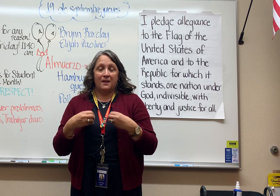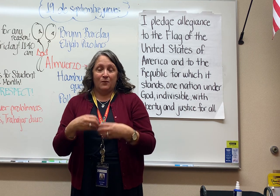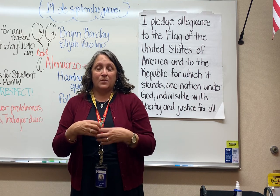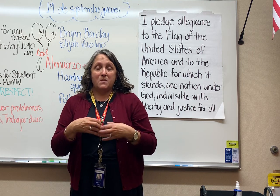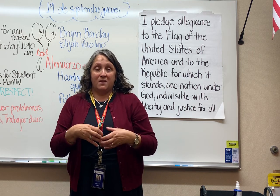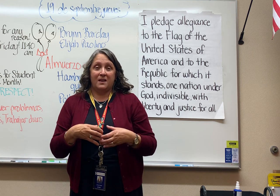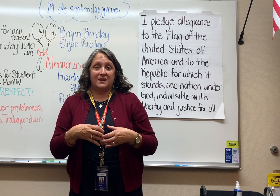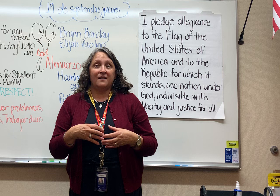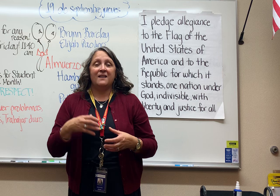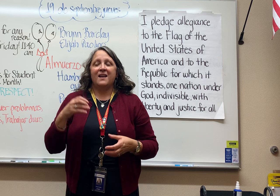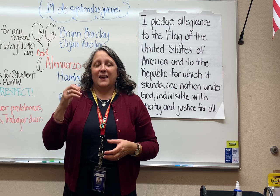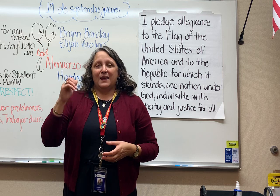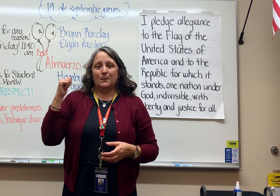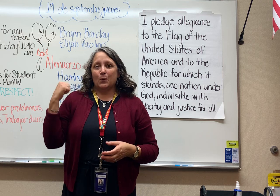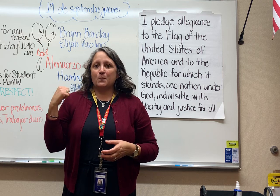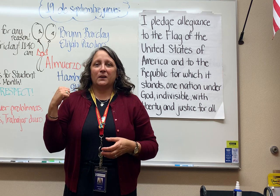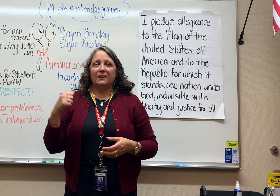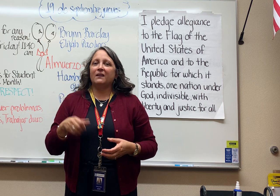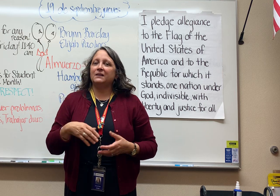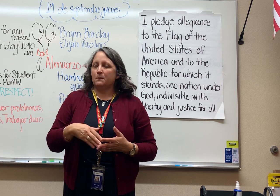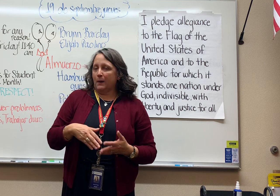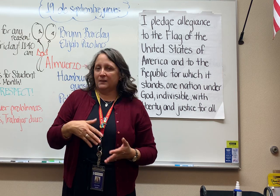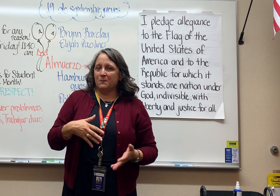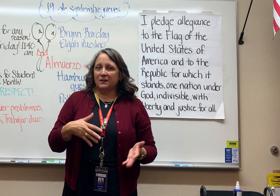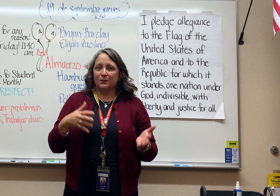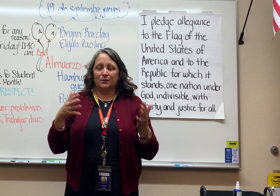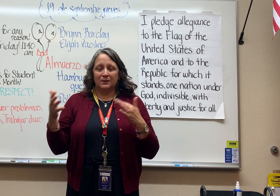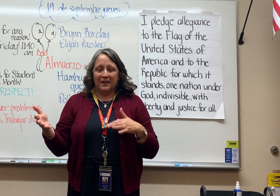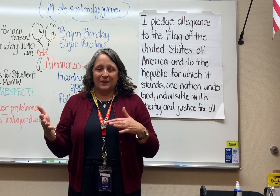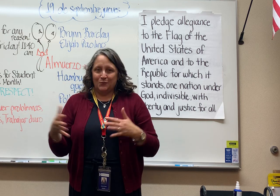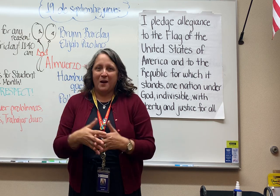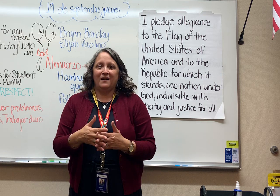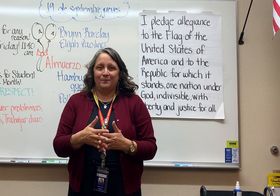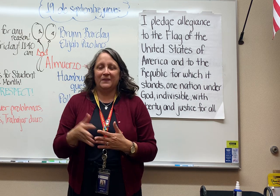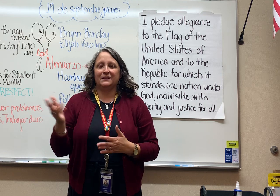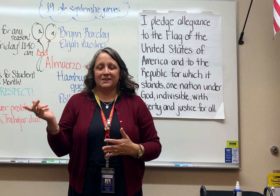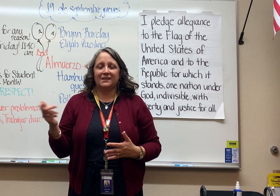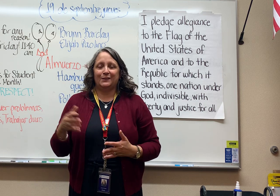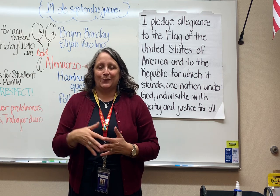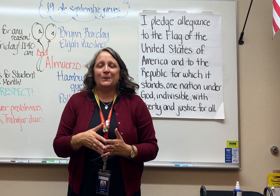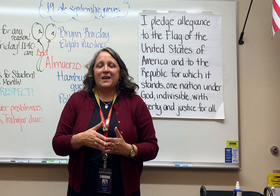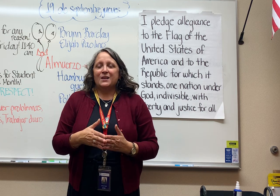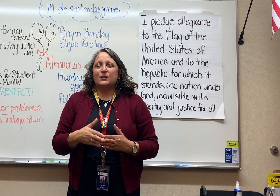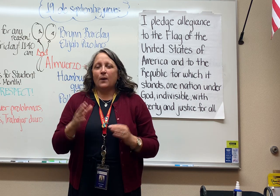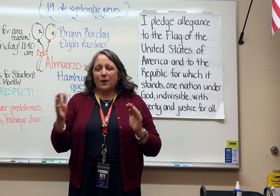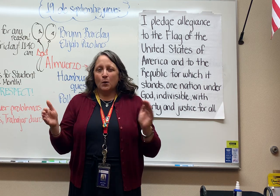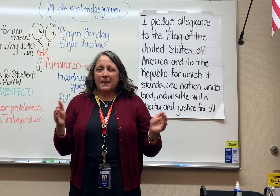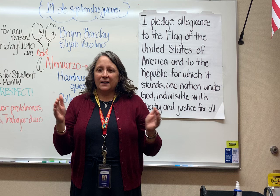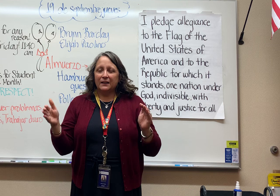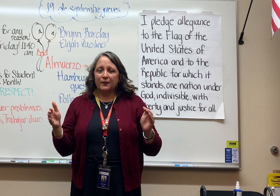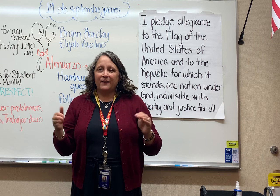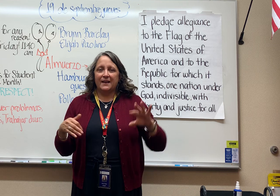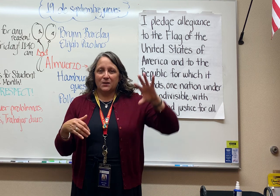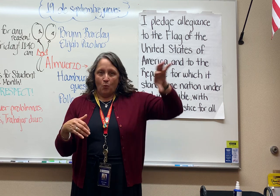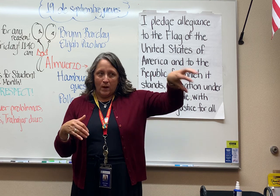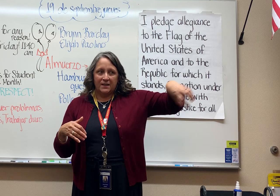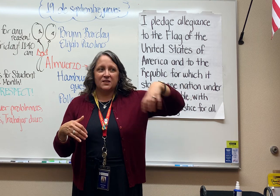una medalla por parte del departamento dual del distrito. So I hope that clarifies. One is